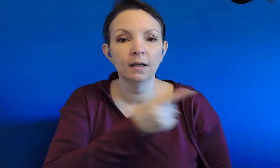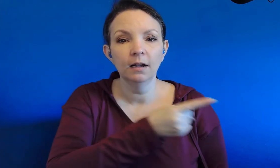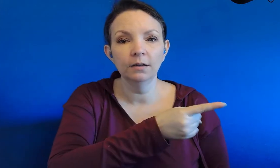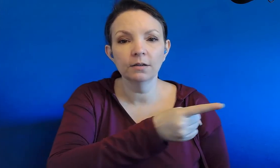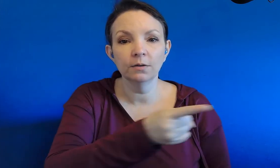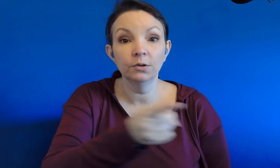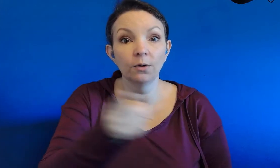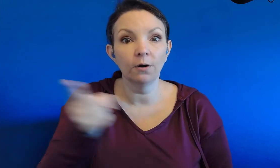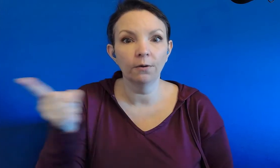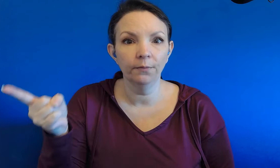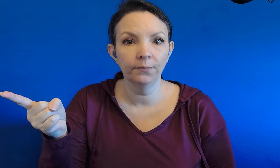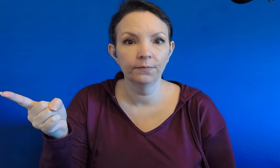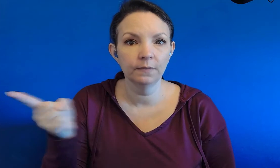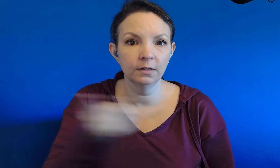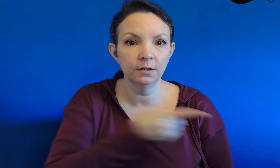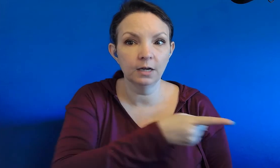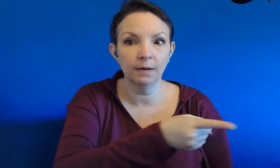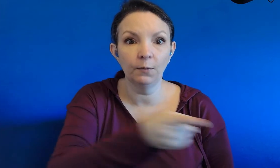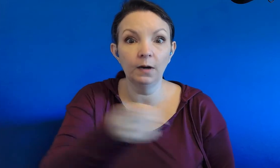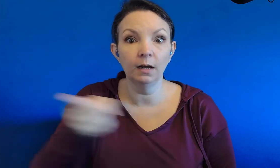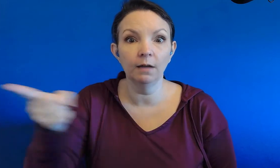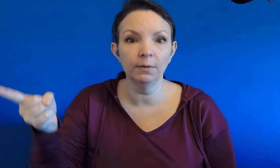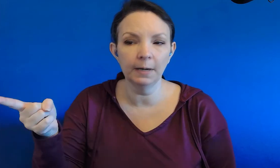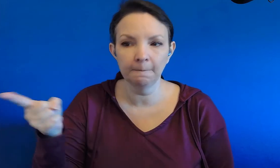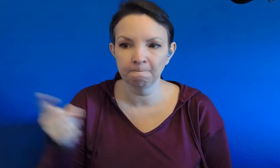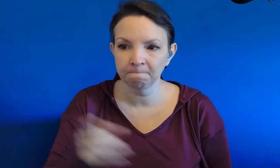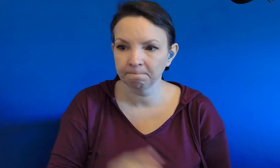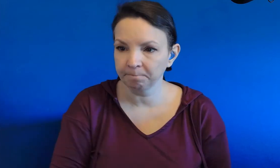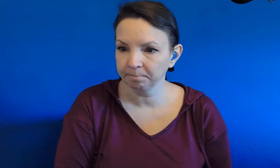you go, you all. So you're kind of pointing at everybody.